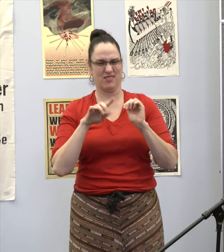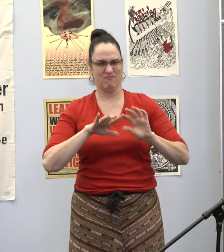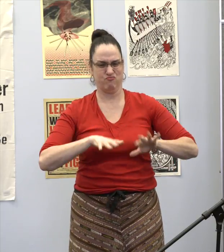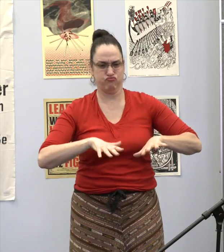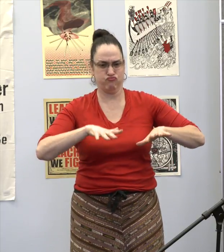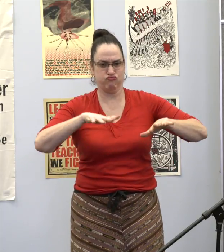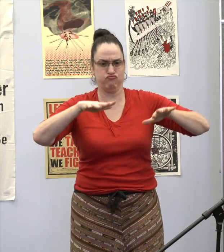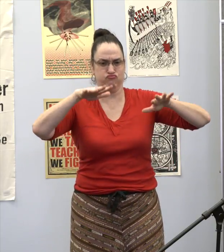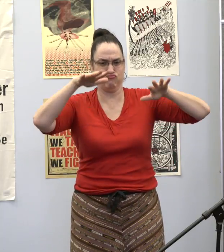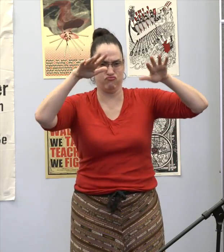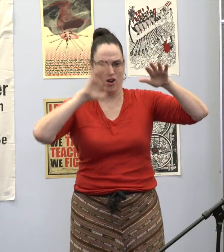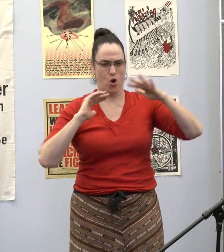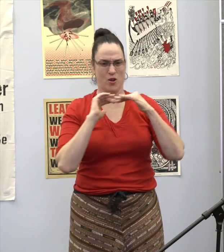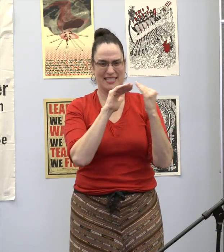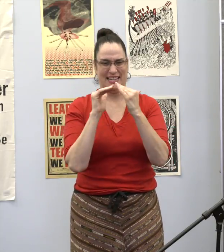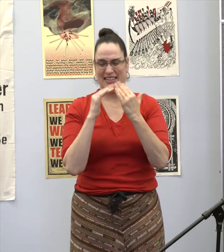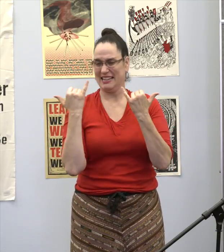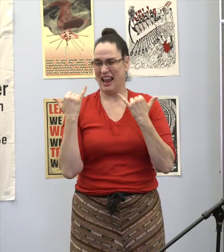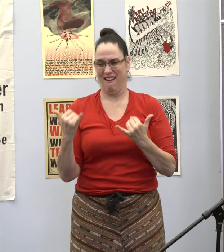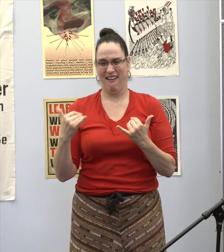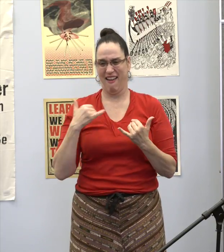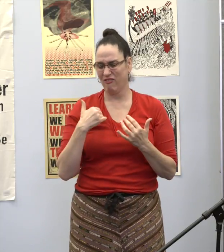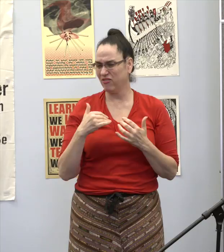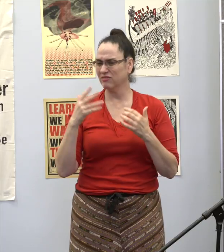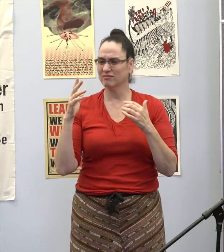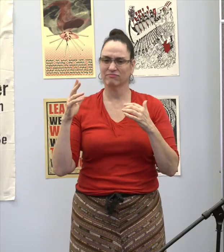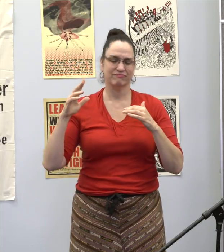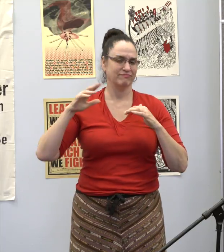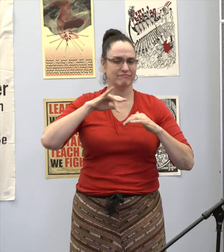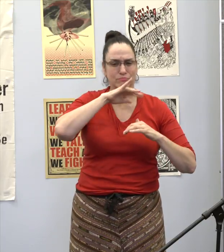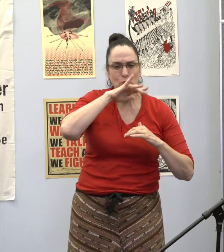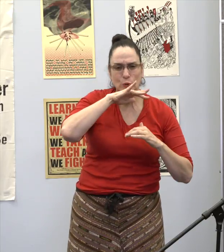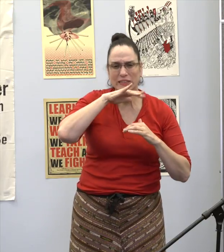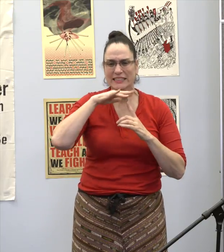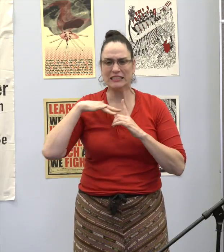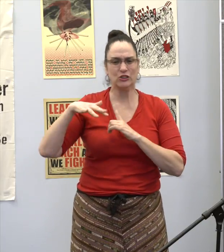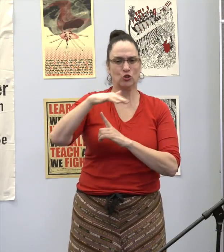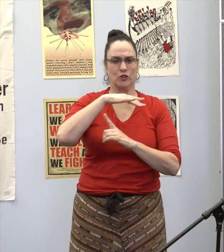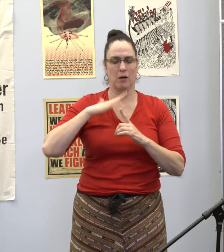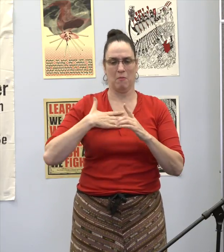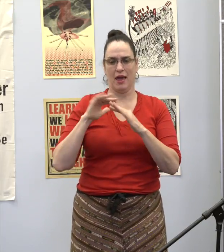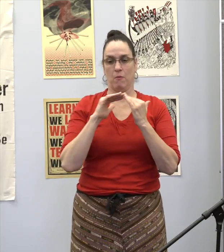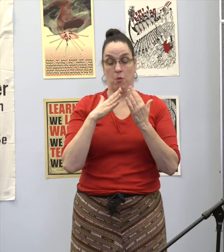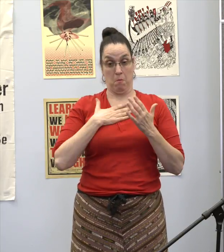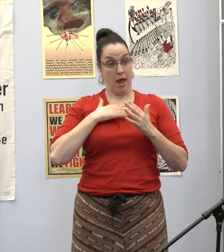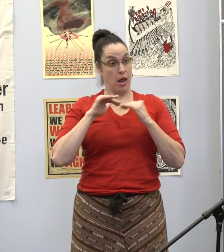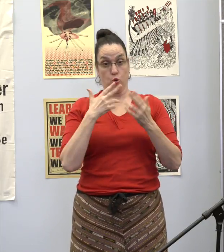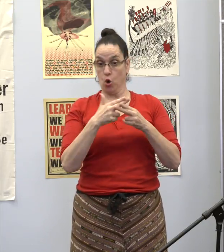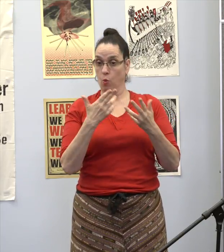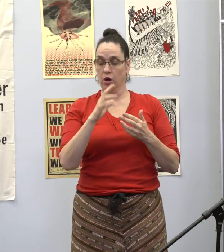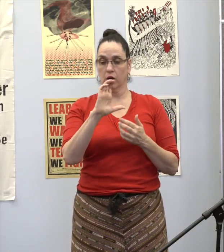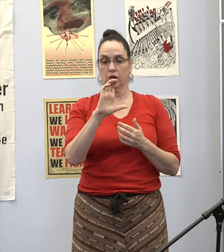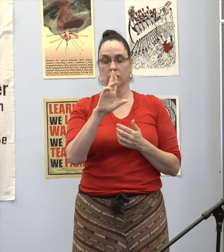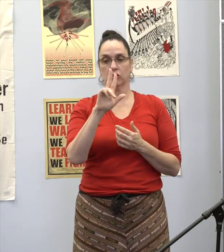polluting industries in my neighborhood's backyard. My neighborhood is called Curtis Bay. And in the